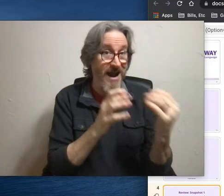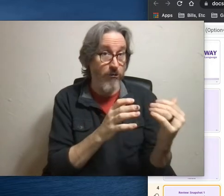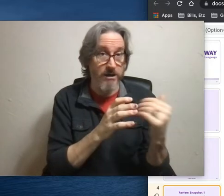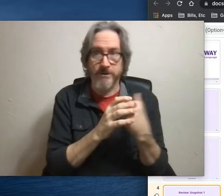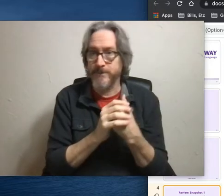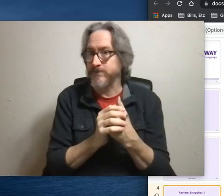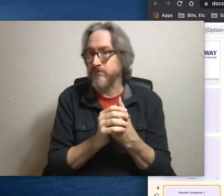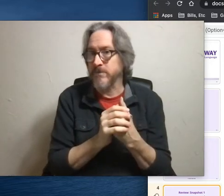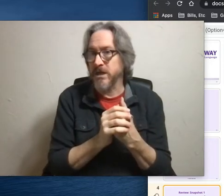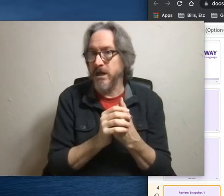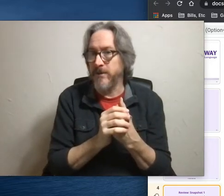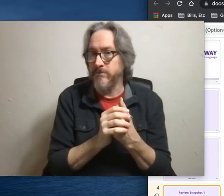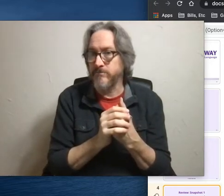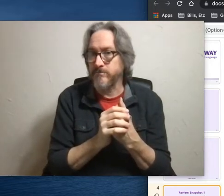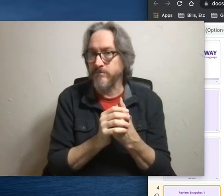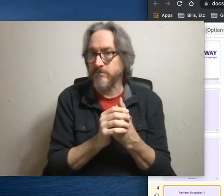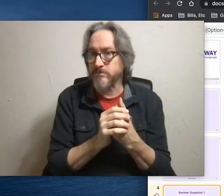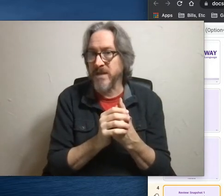for errand.